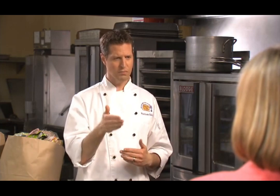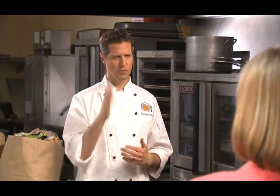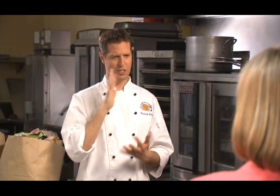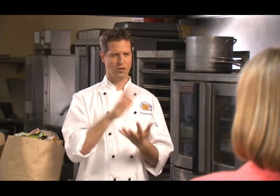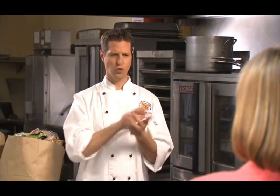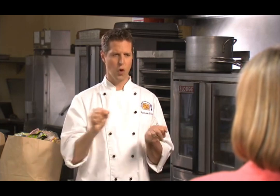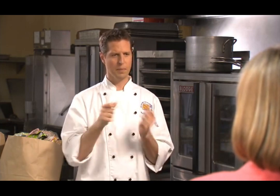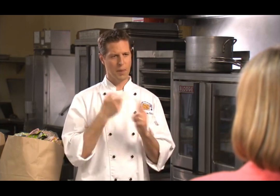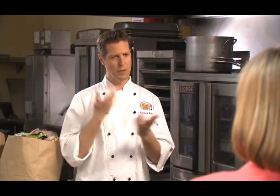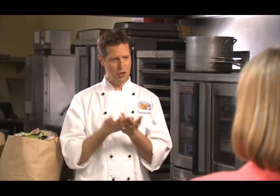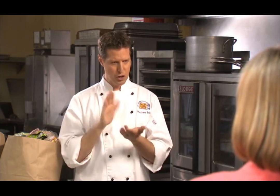killed when the meat is cooked.